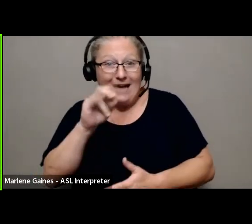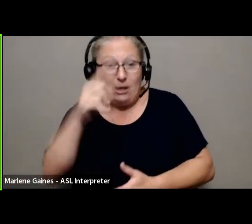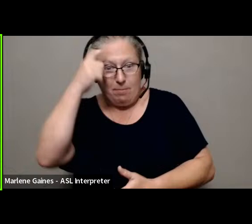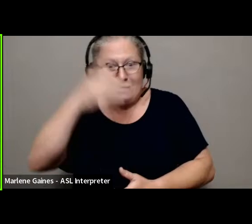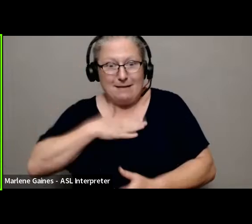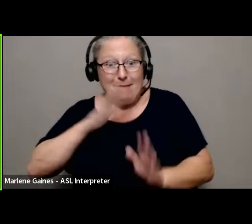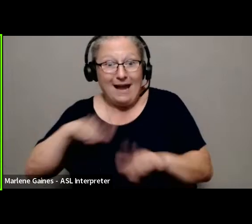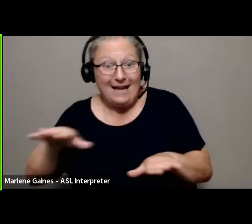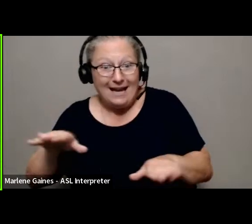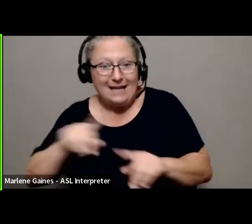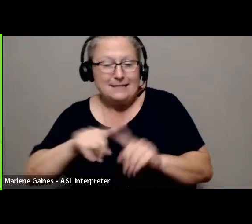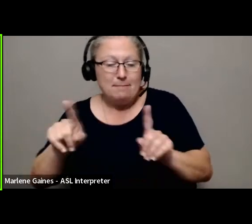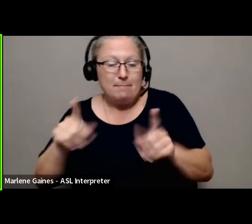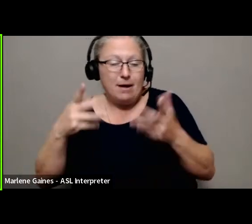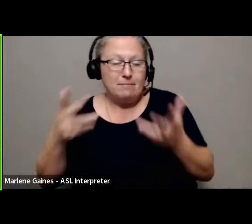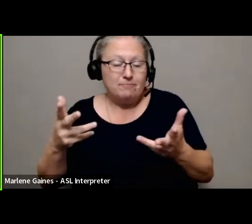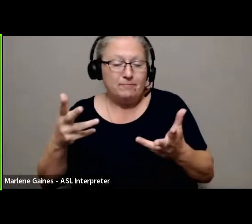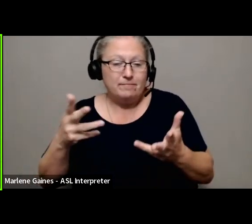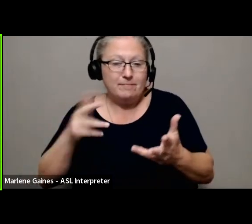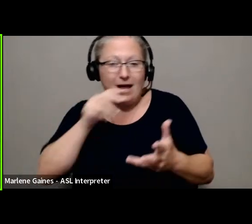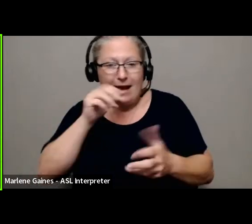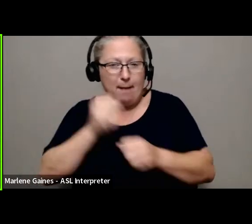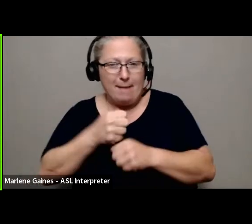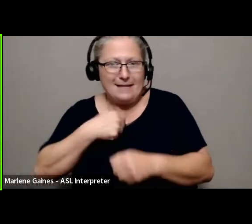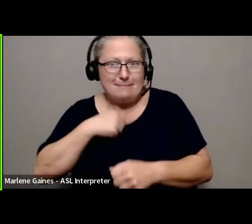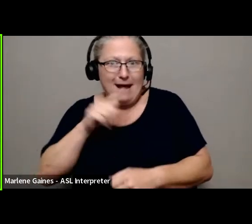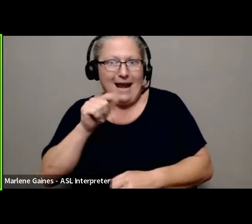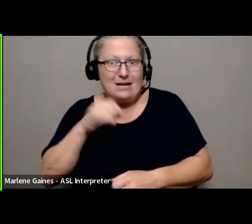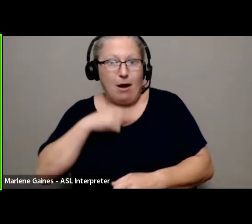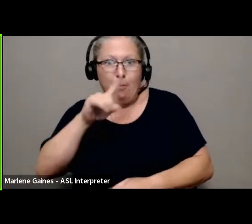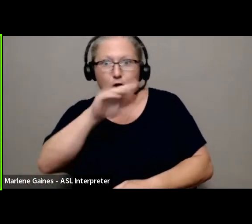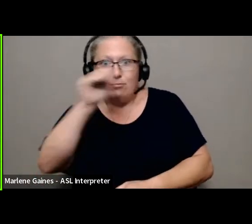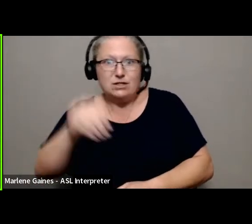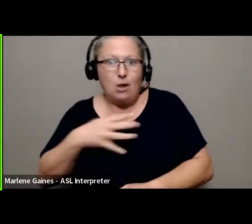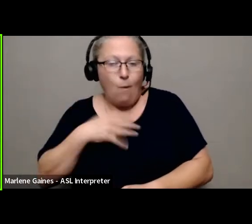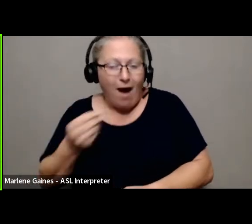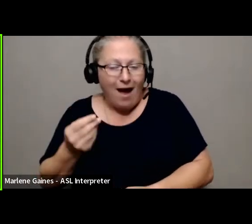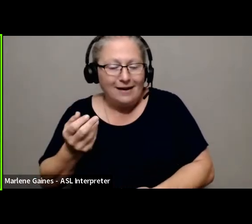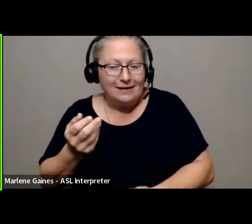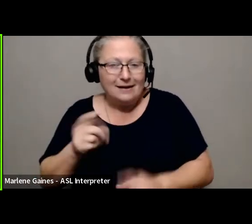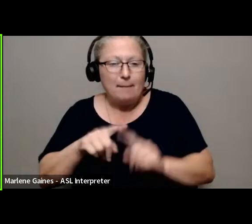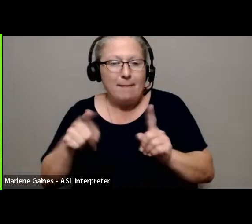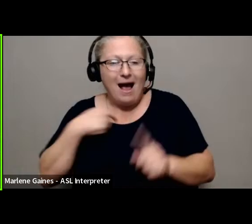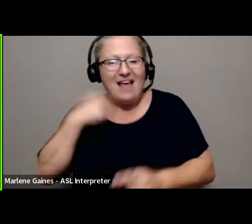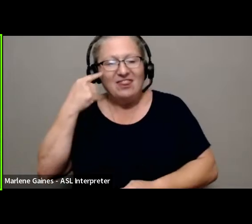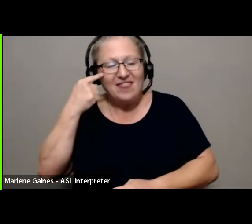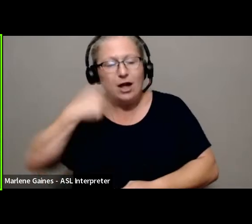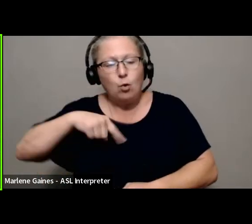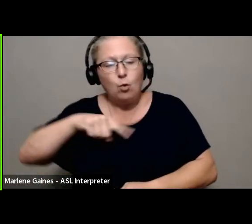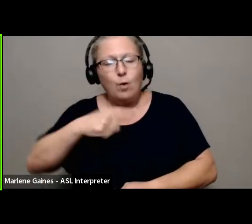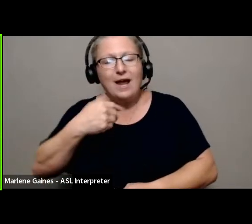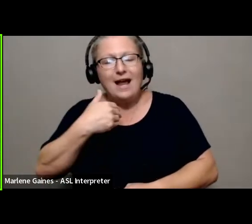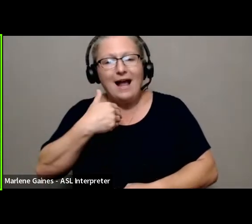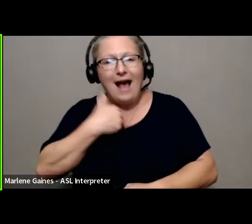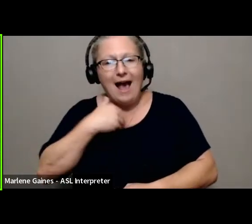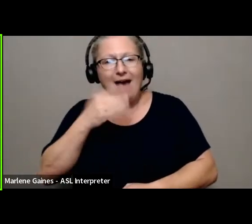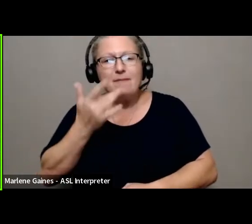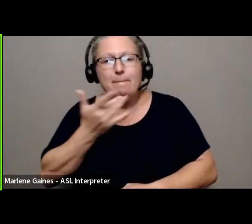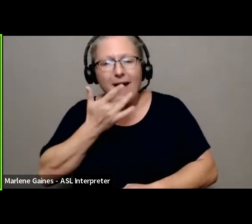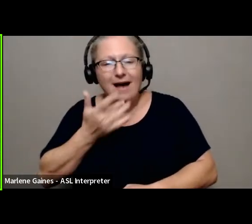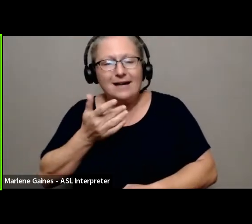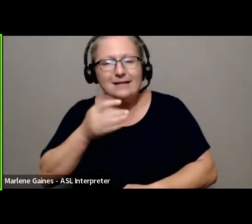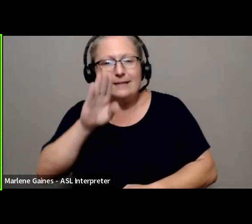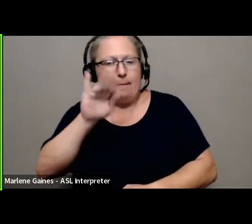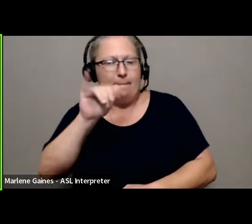kids, but, that doesn't make me Latino though. I'm 100% white, but I think that we have bias. We